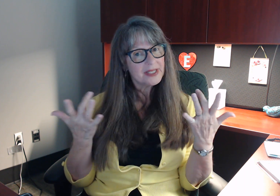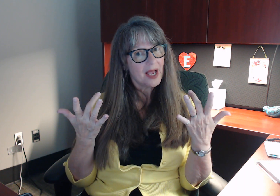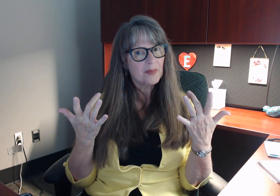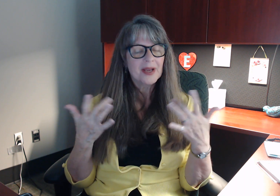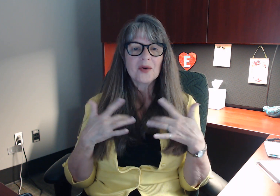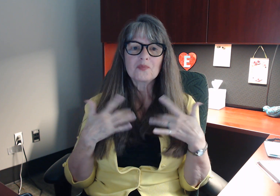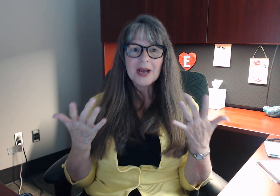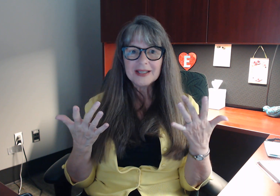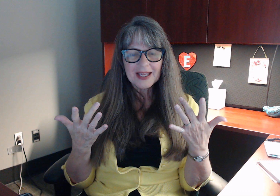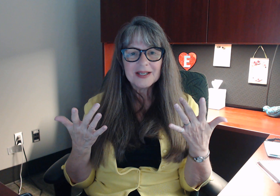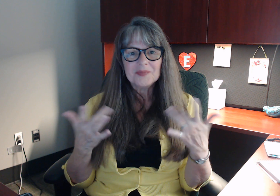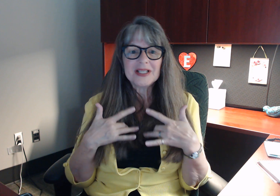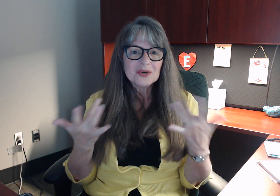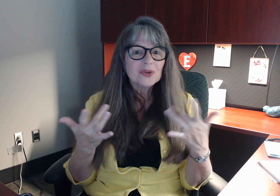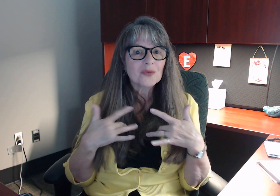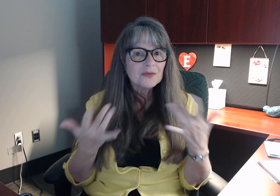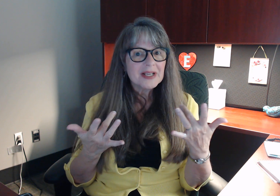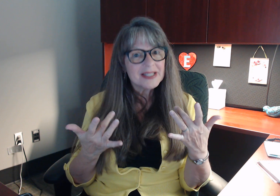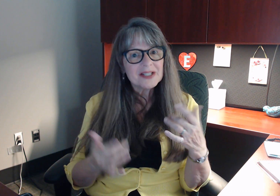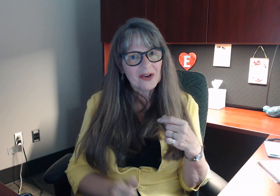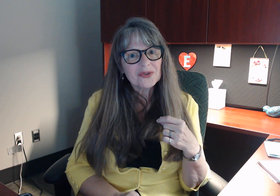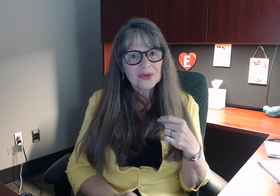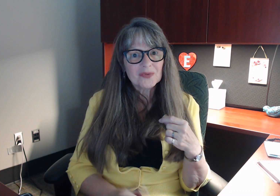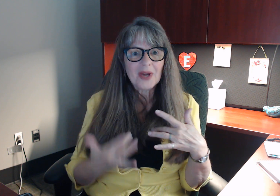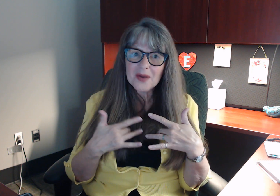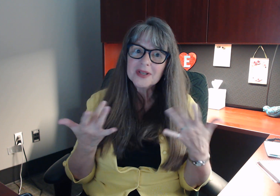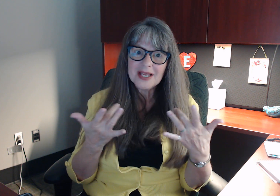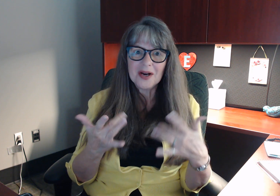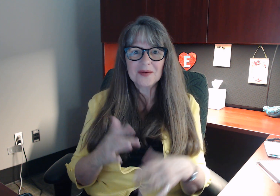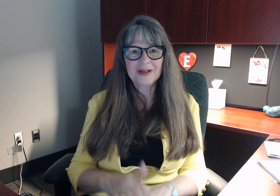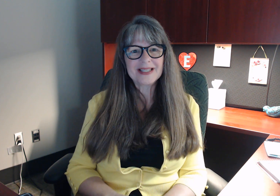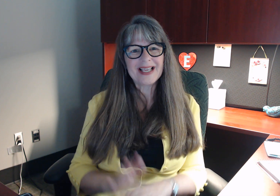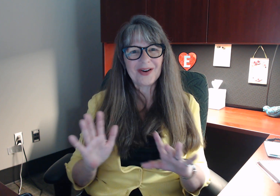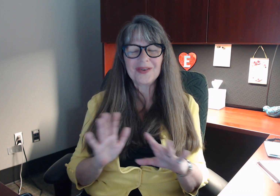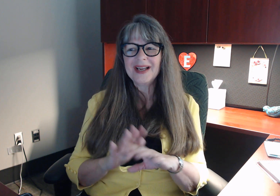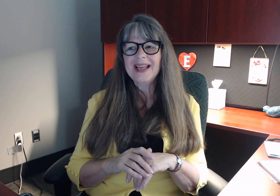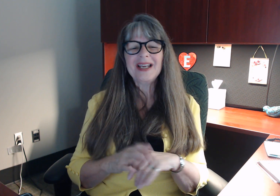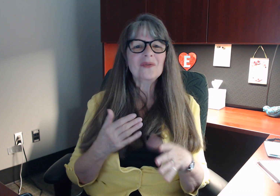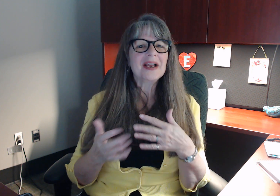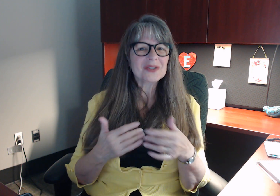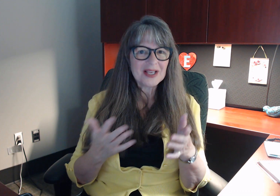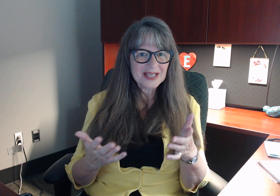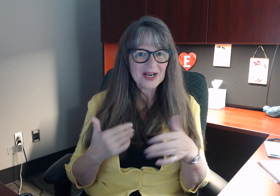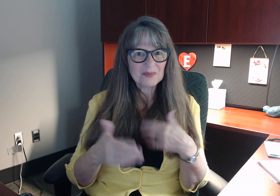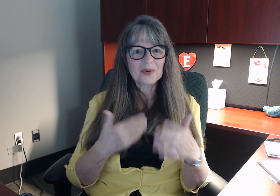up? But it's still used for events, and it's also used for, hey, what's up? So anyway, so that's kind of the